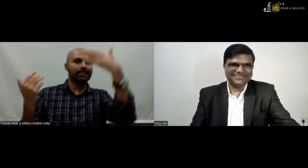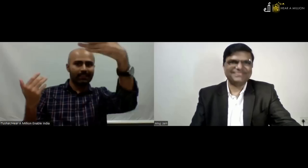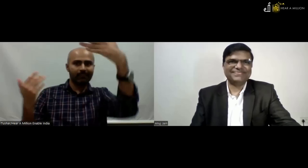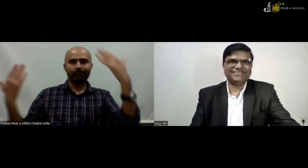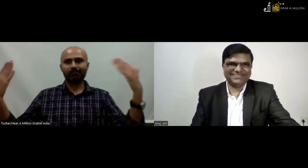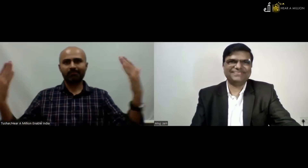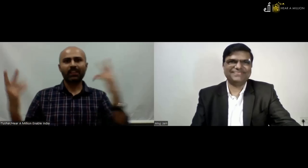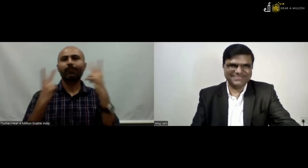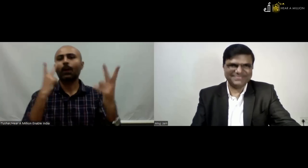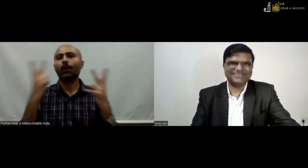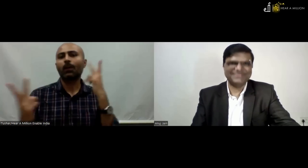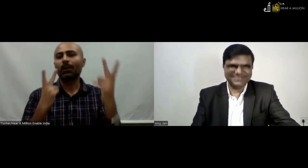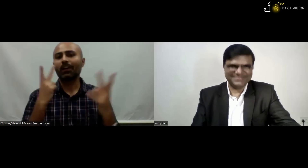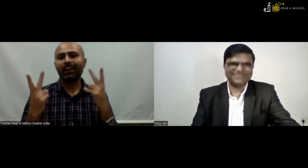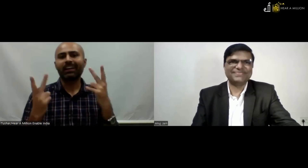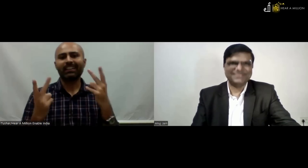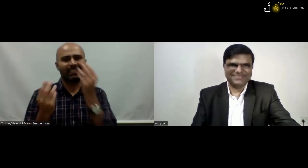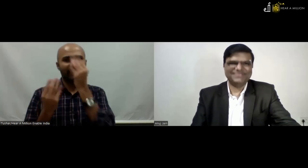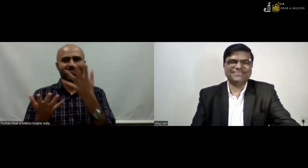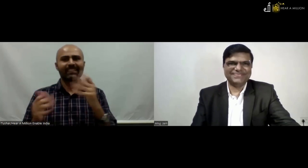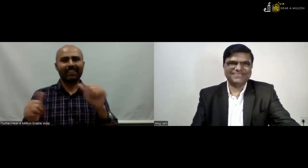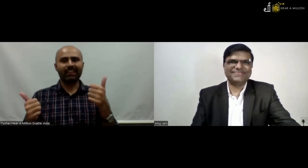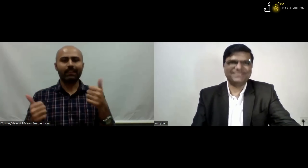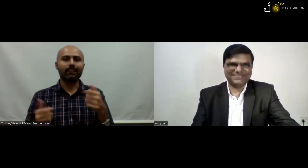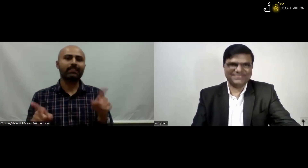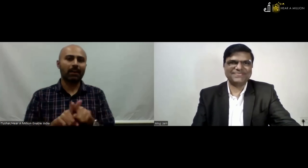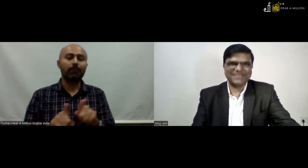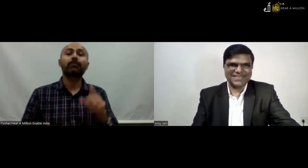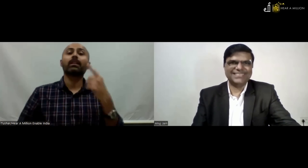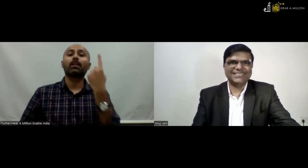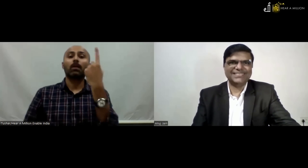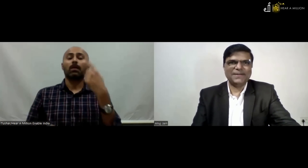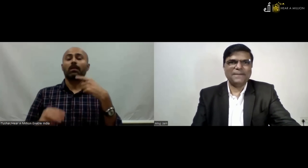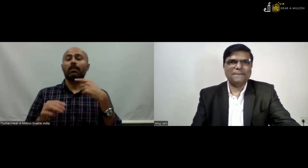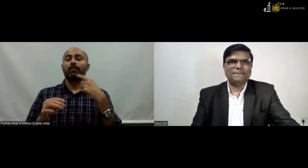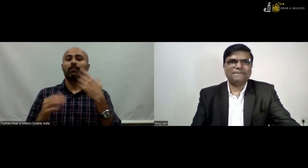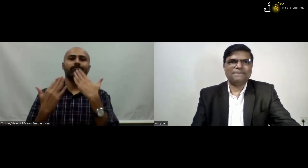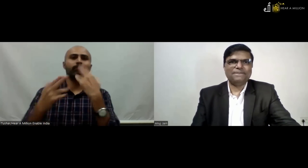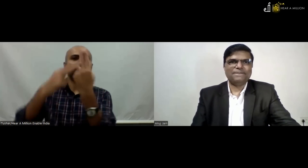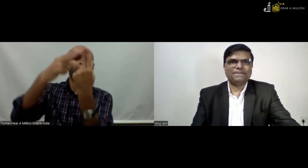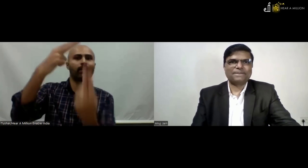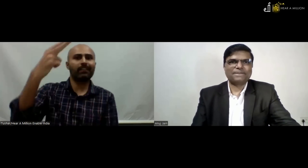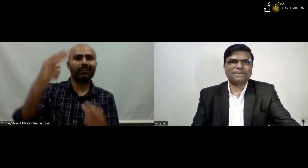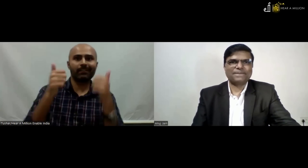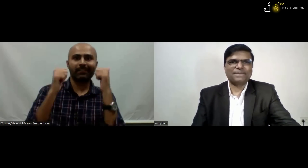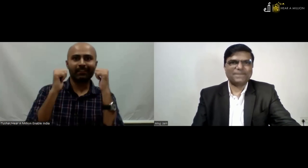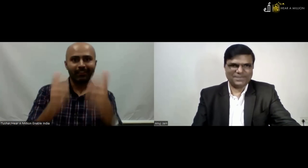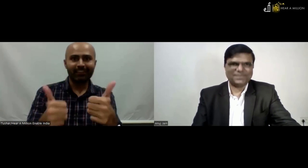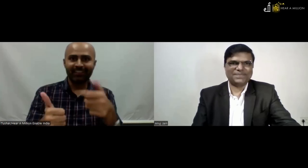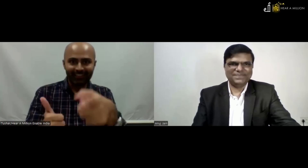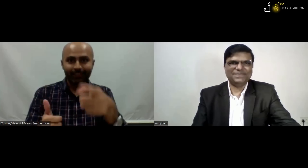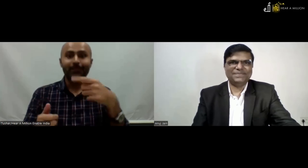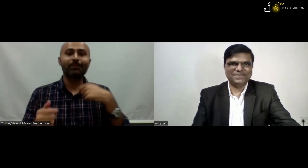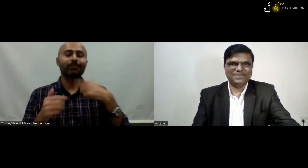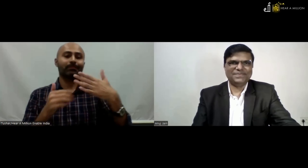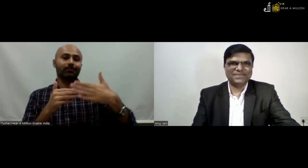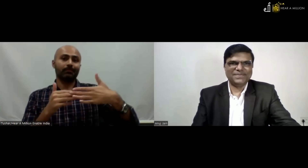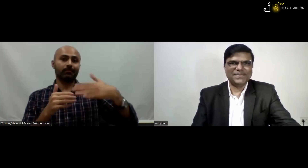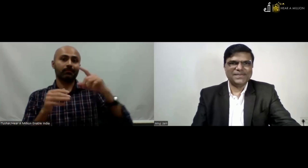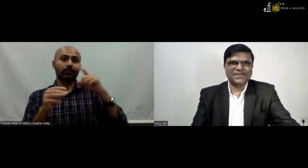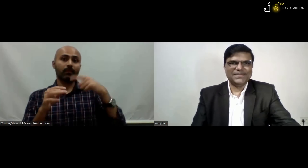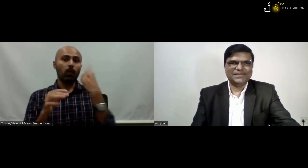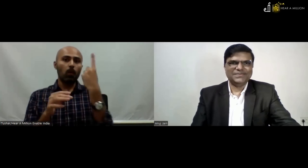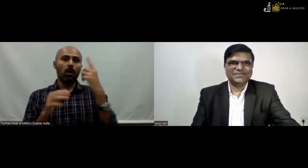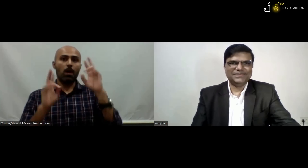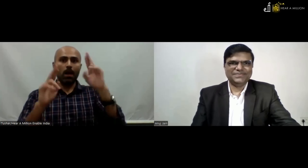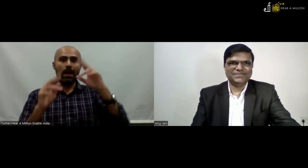the government needs to agree and just, open up to our demands.